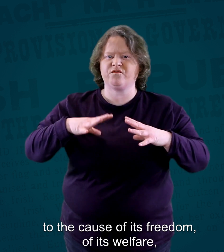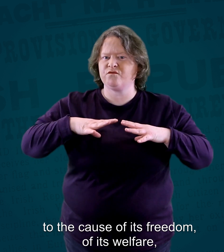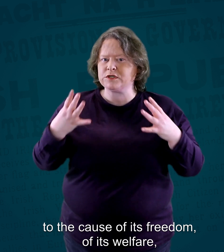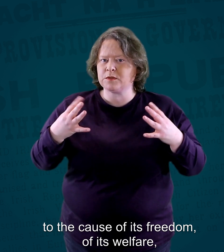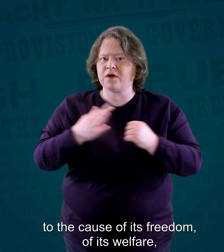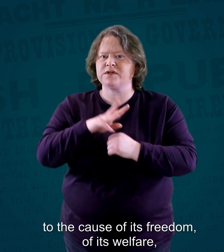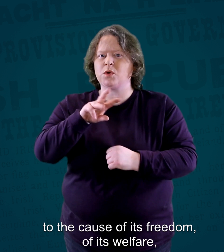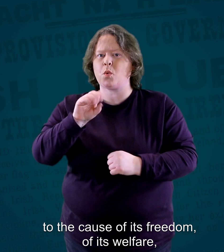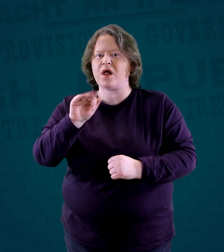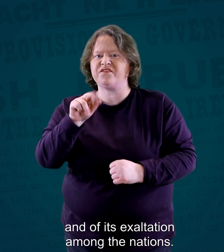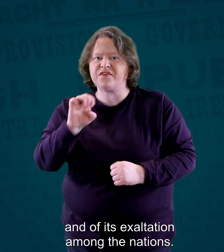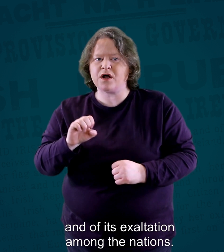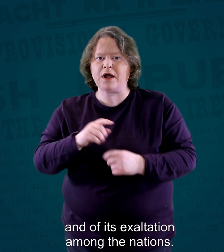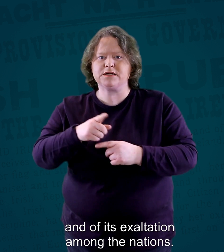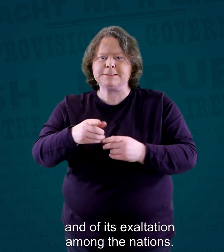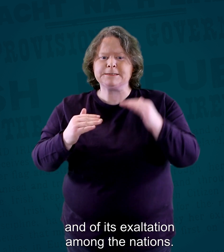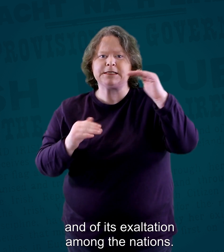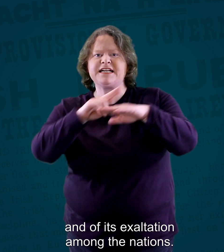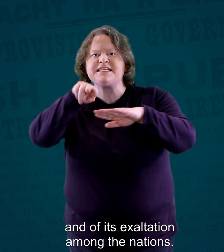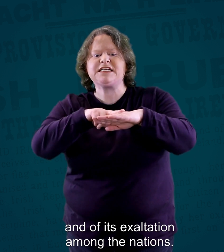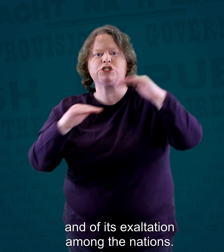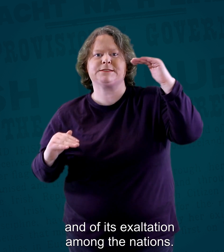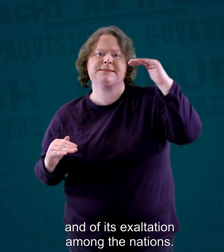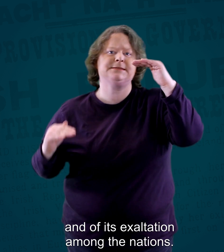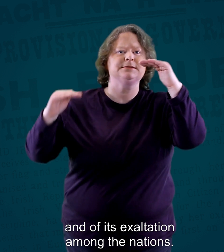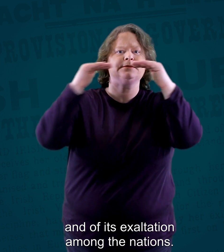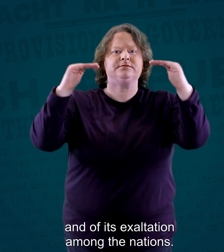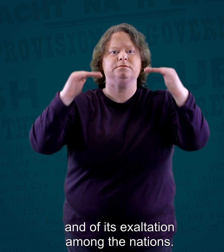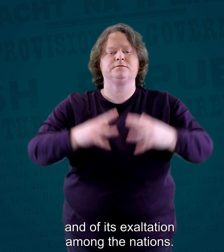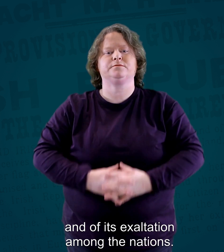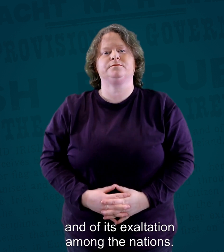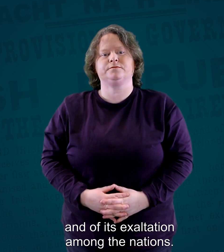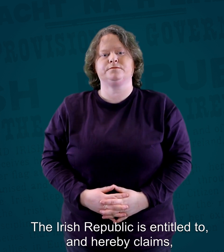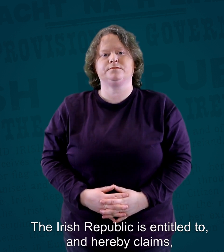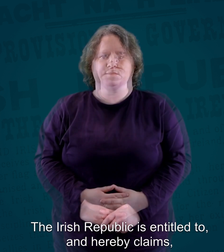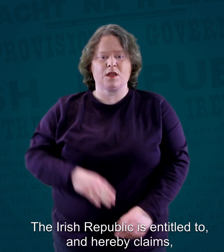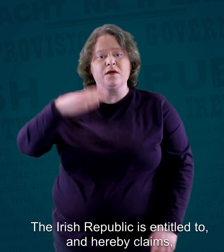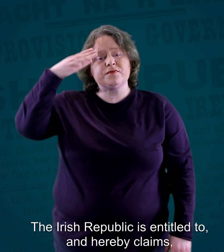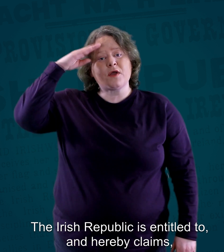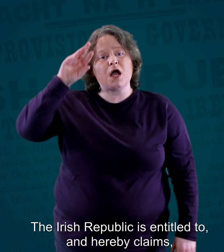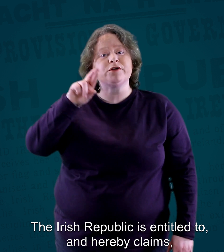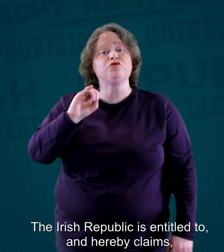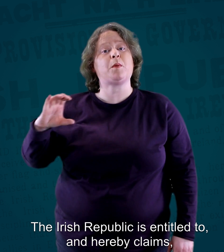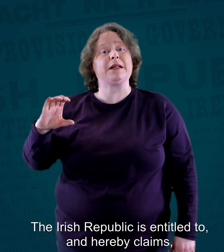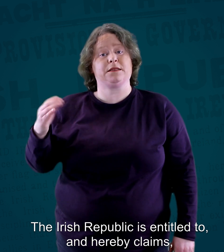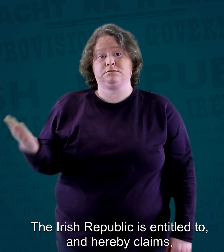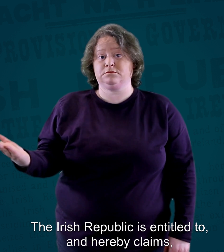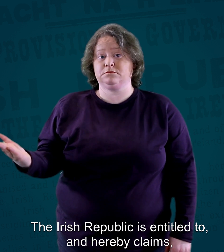welfare, and of its exaltation among the nations. The Irish Republic is entitled to,